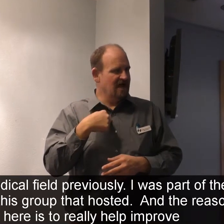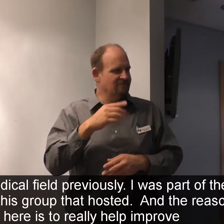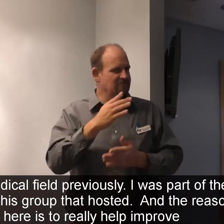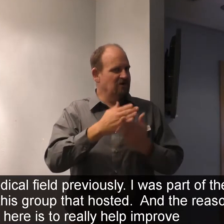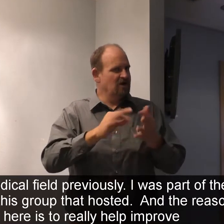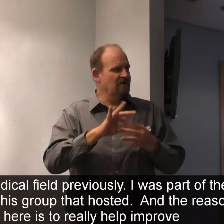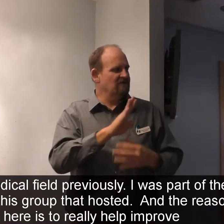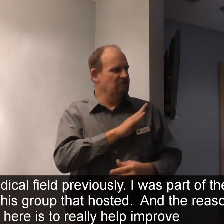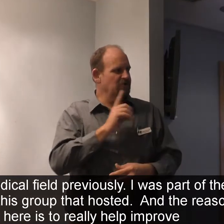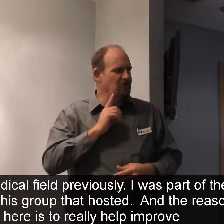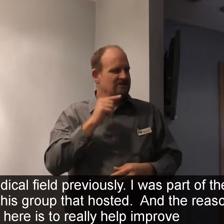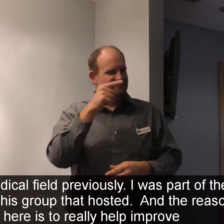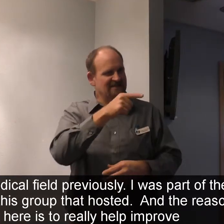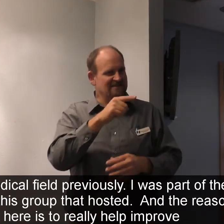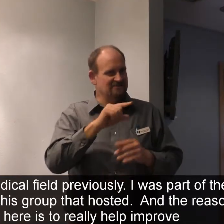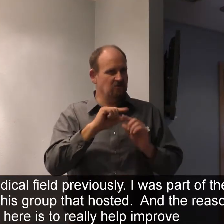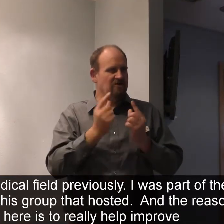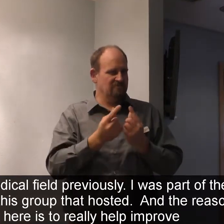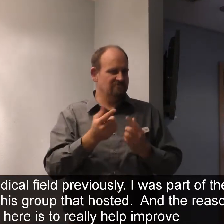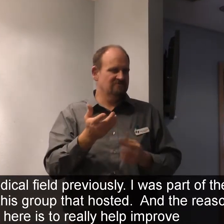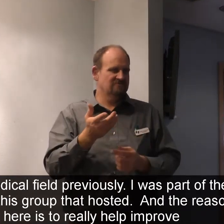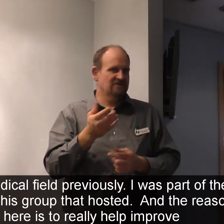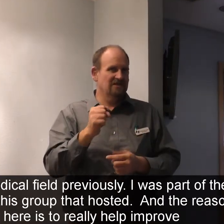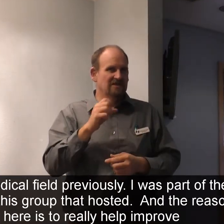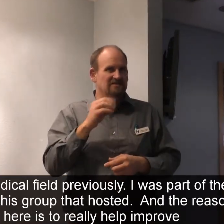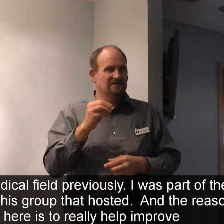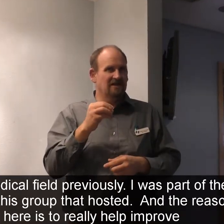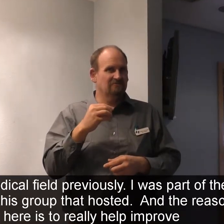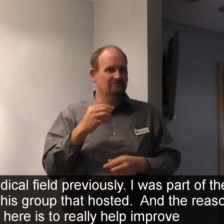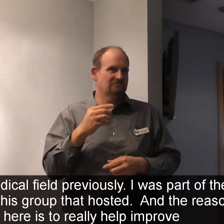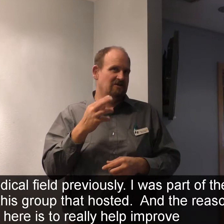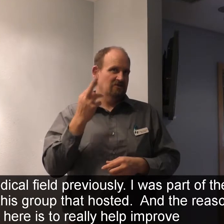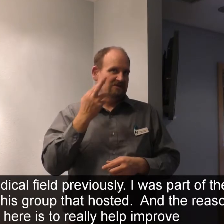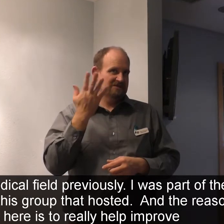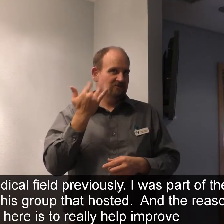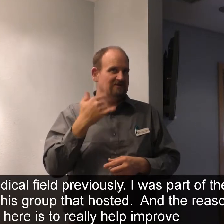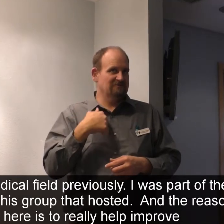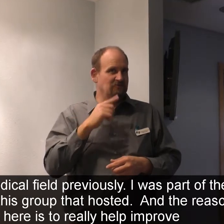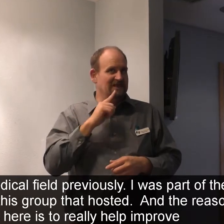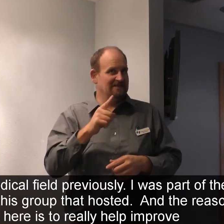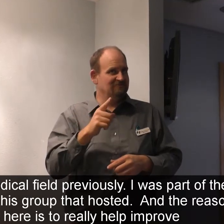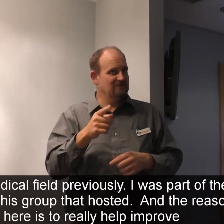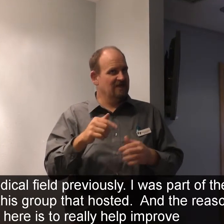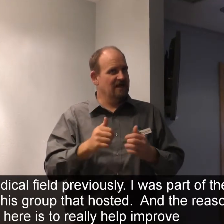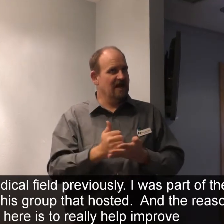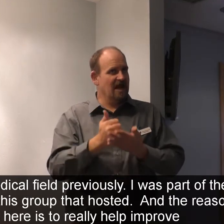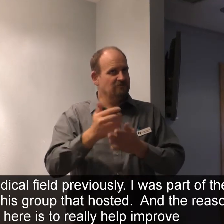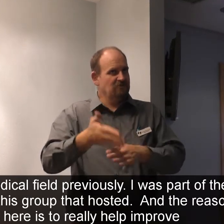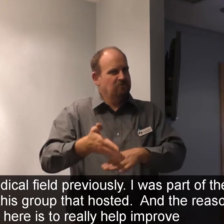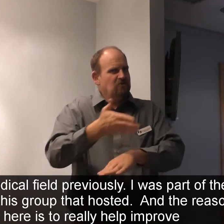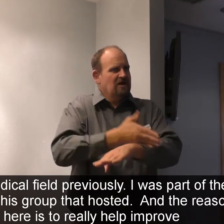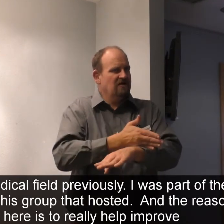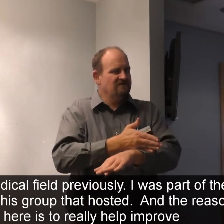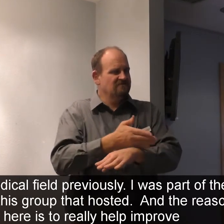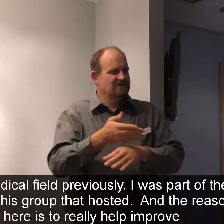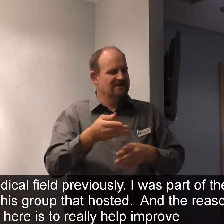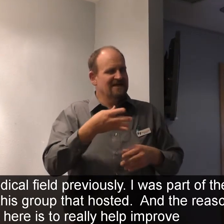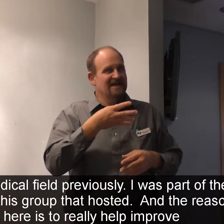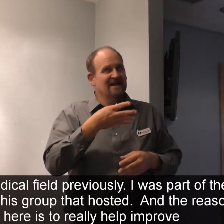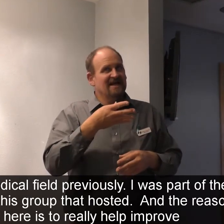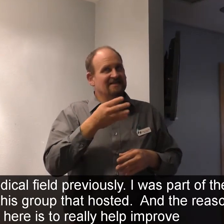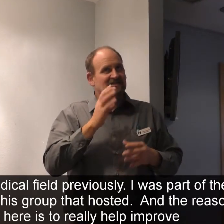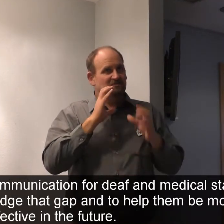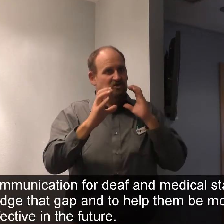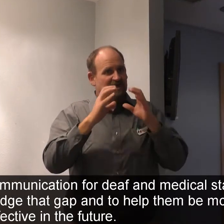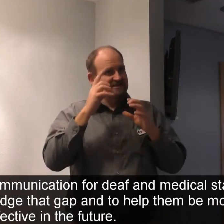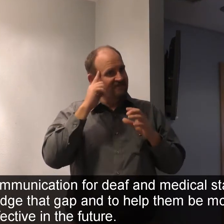previously, and I was part of the board of this group that hosted. And the reason why I'm here is to really